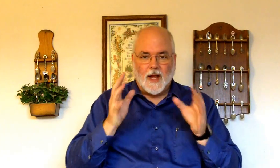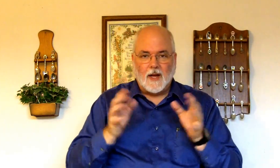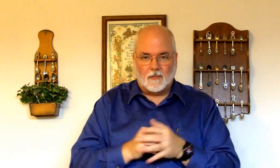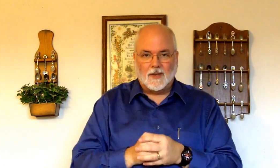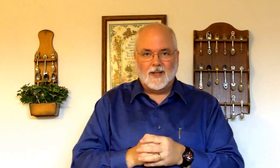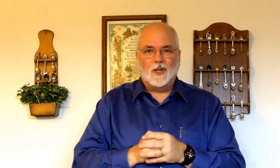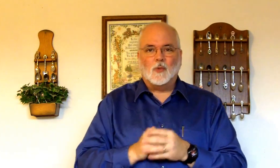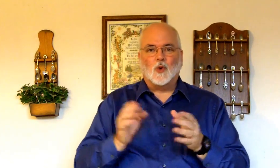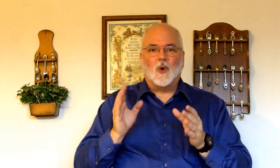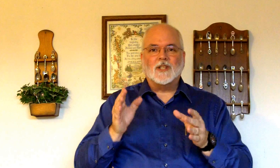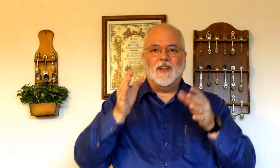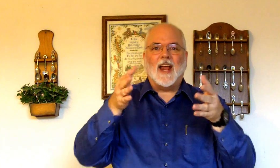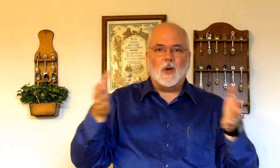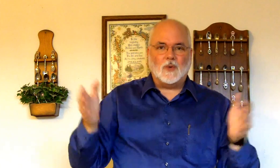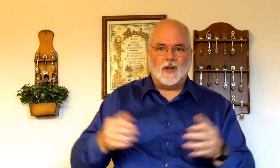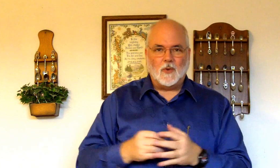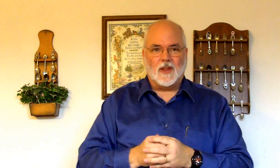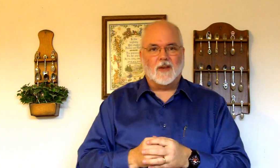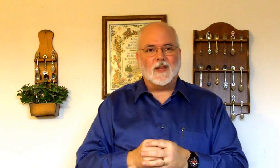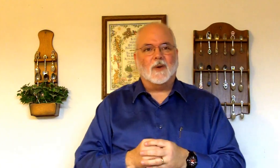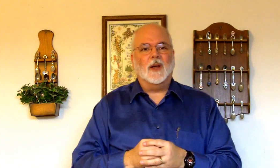item, towards the noun, if you want to think of it that way.